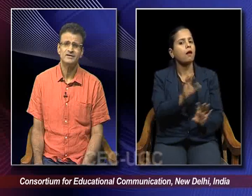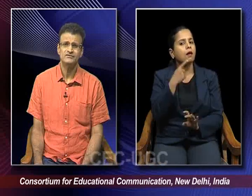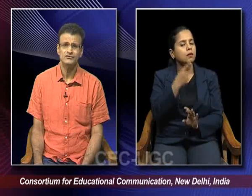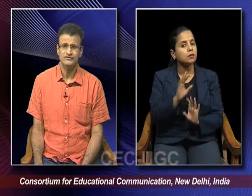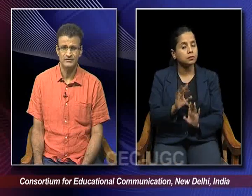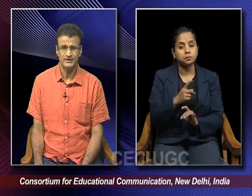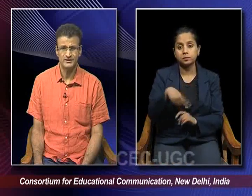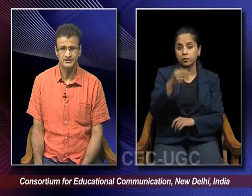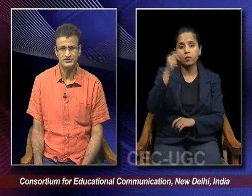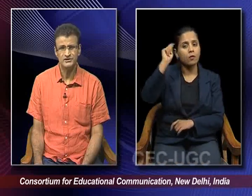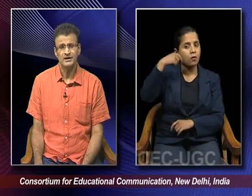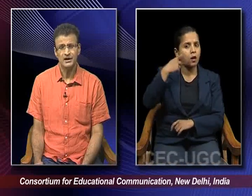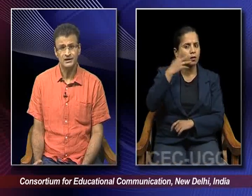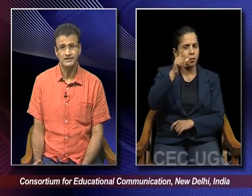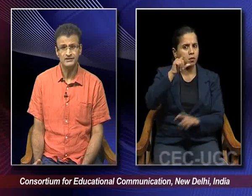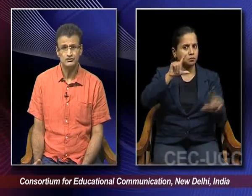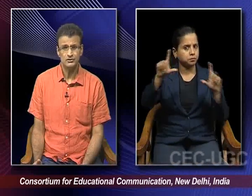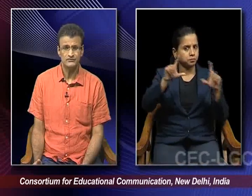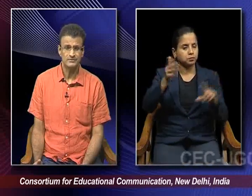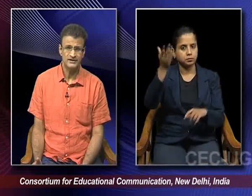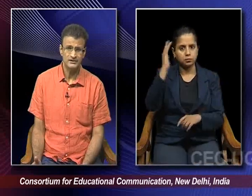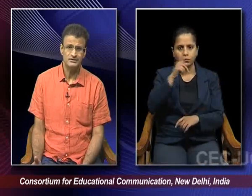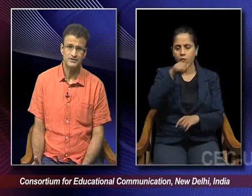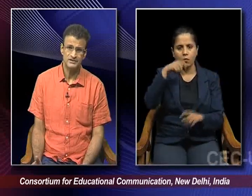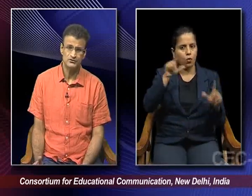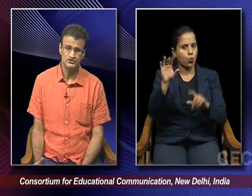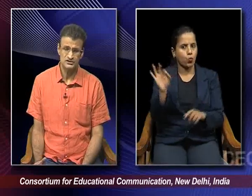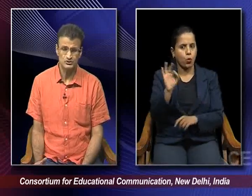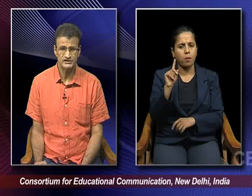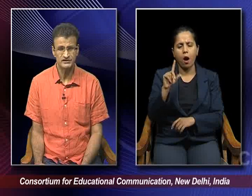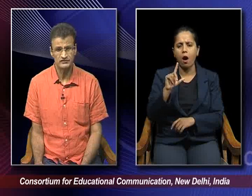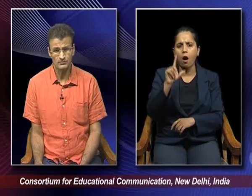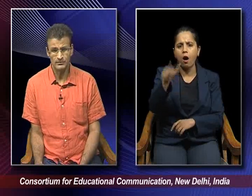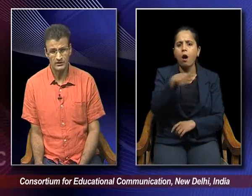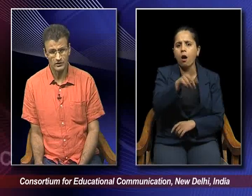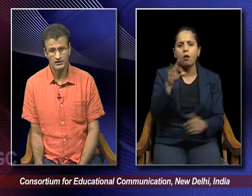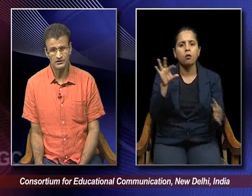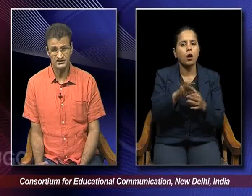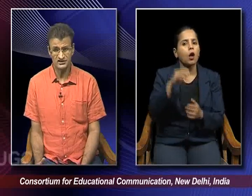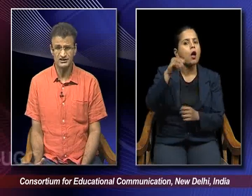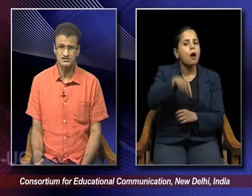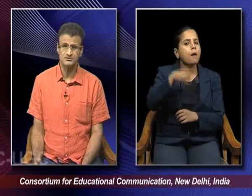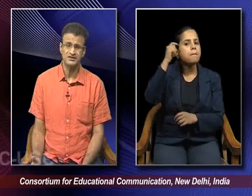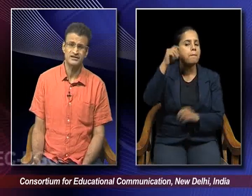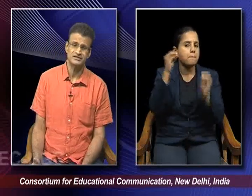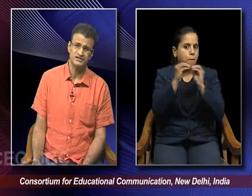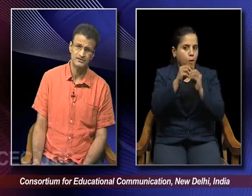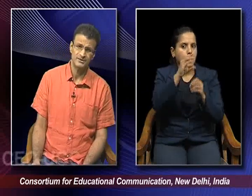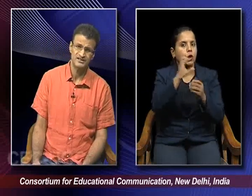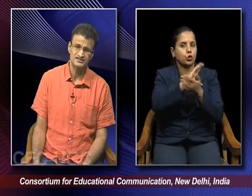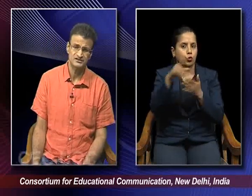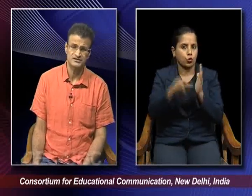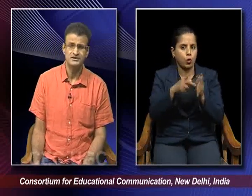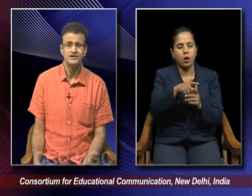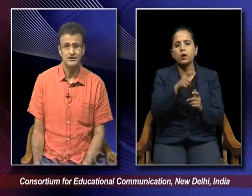find that one of the filmmakers, earlier he was not a filmmaker, but he was associated with Bombay Chronicle, a journalist, but later K.